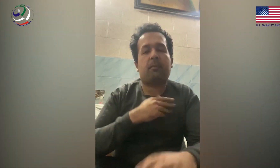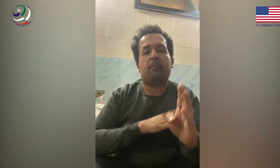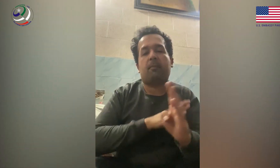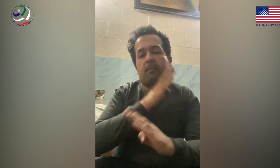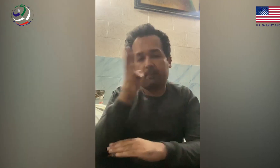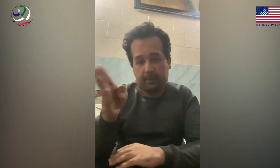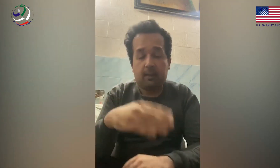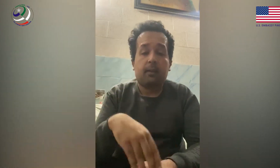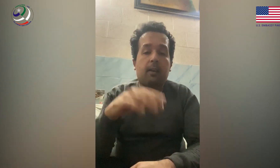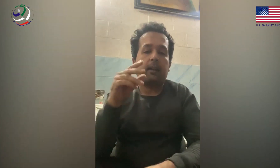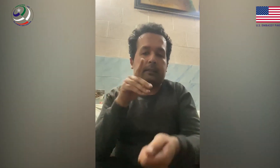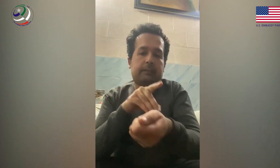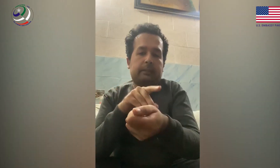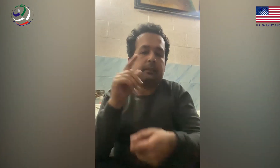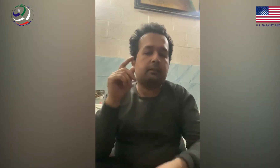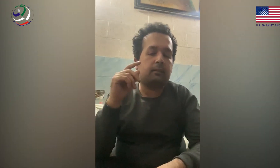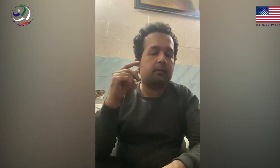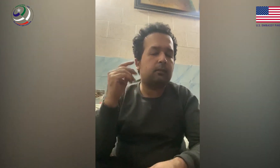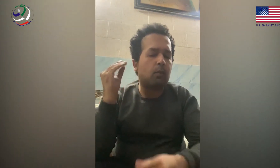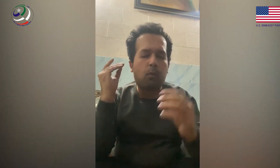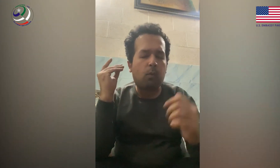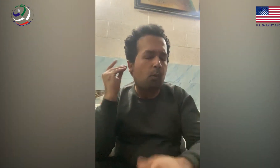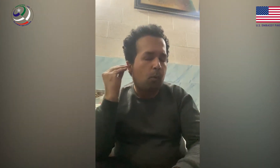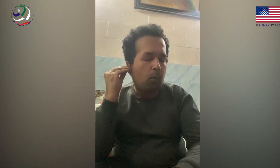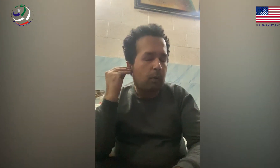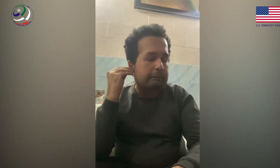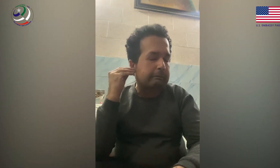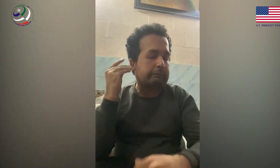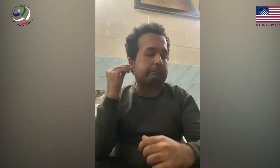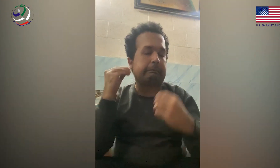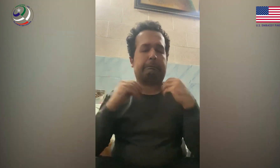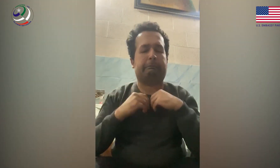I went to the doctor. The doctor checked me with the stethoscope.